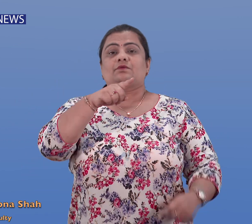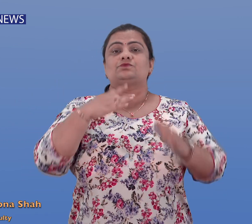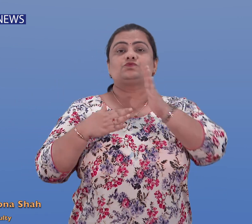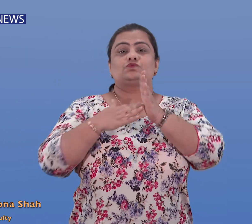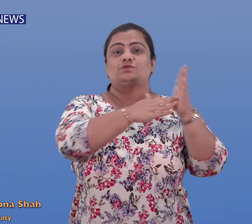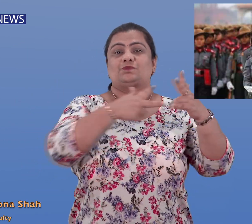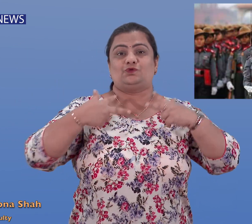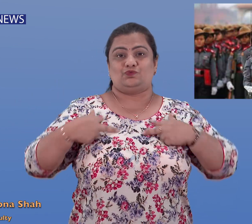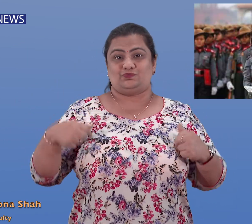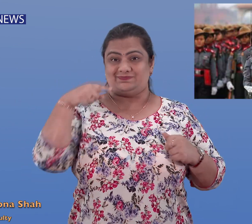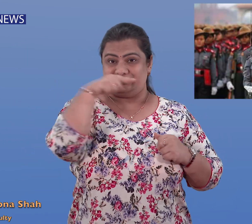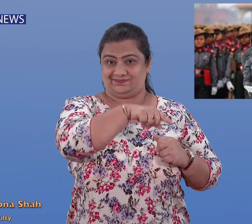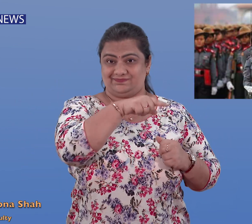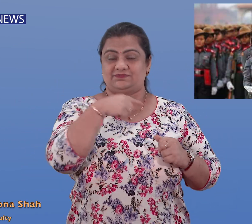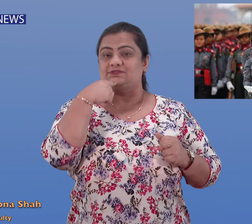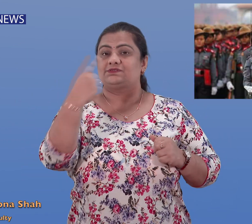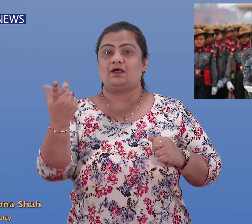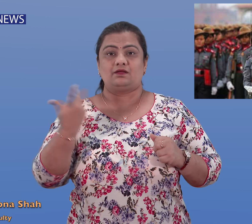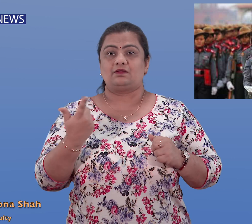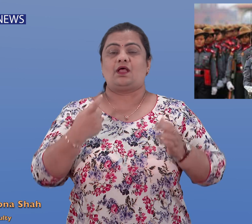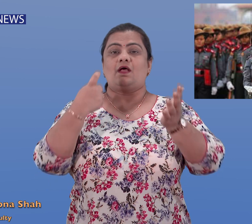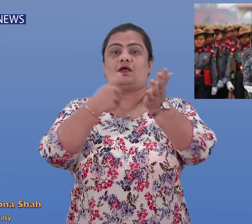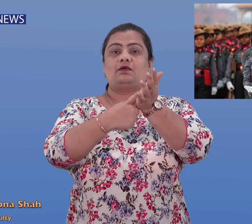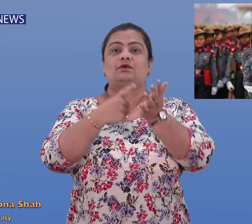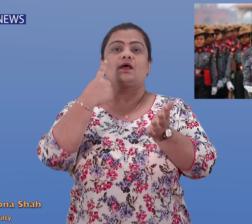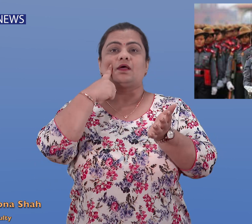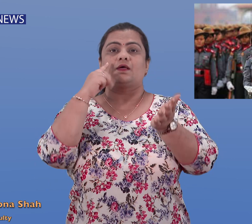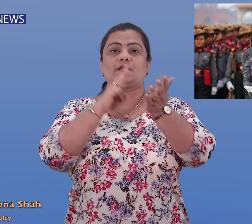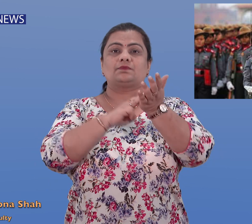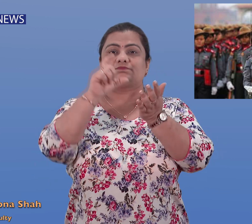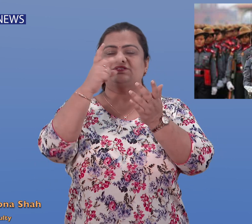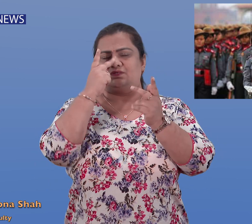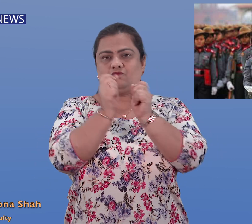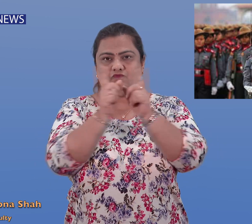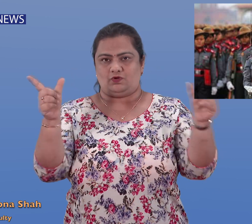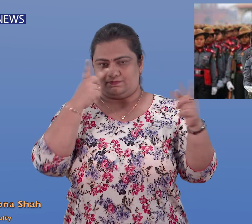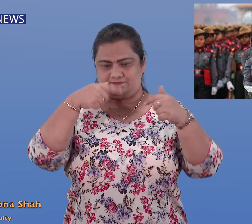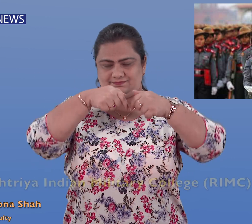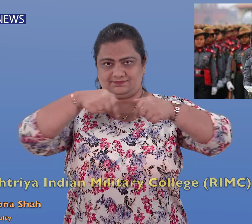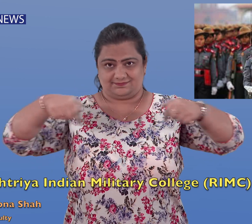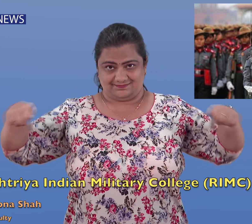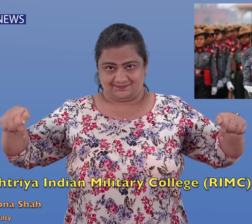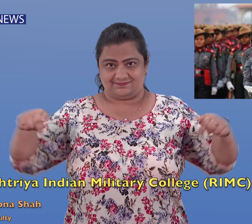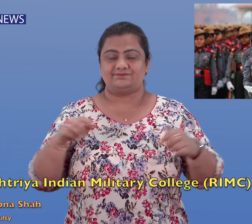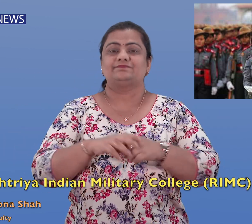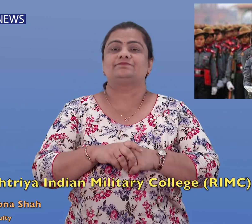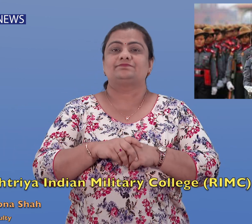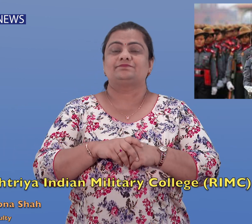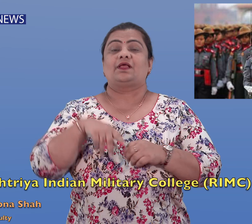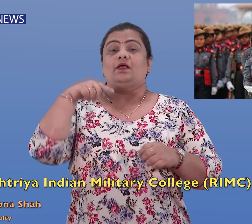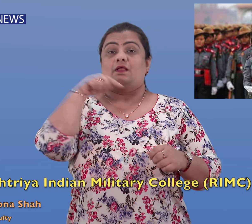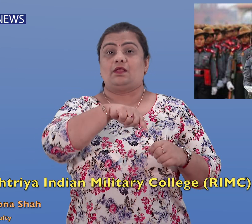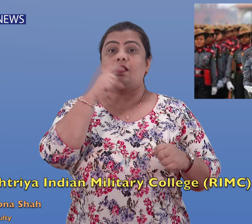The Supreme Court directed the center to take immediate steps to allow girls to take the entrance exam for admission